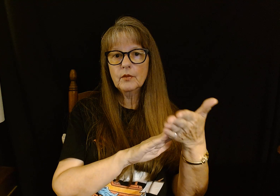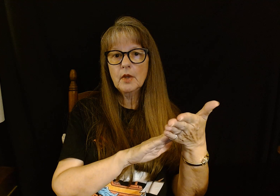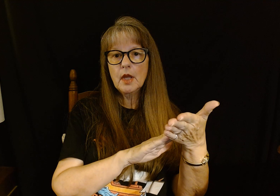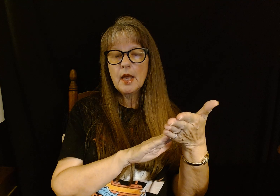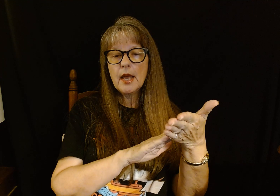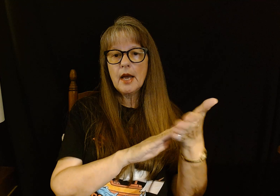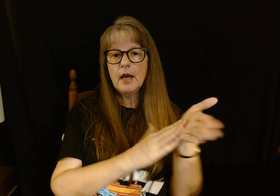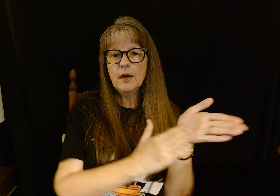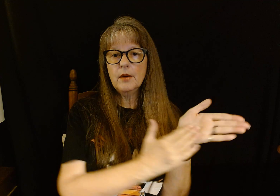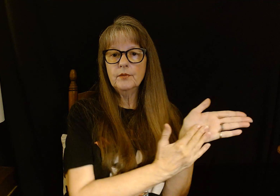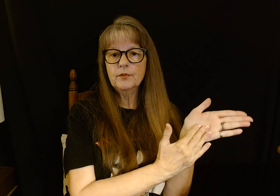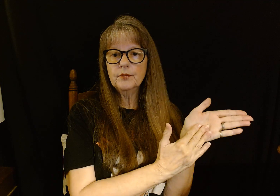Clap,